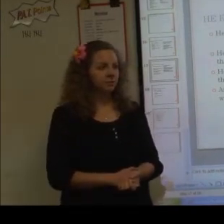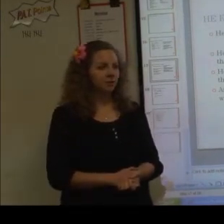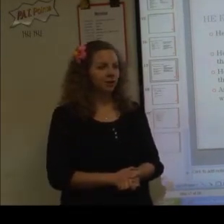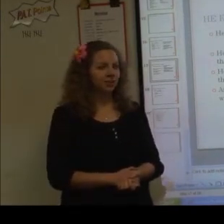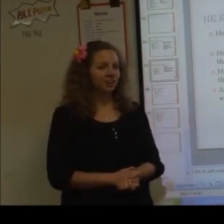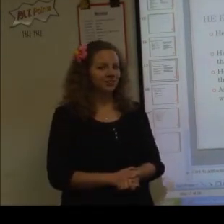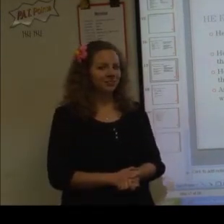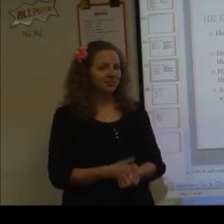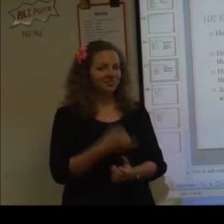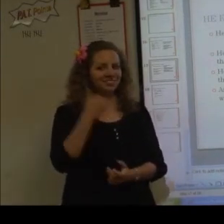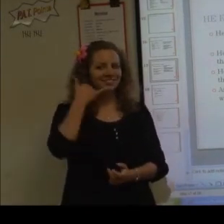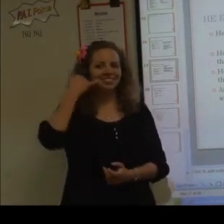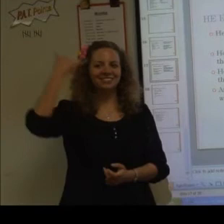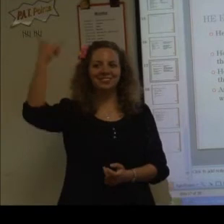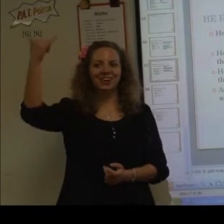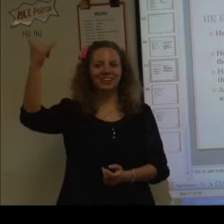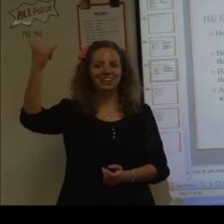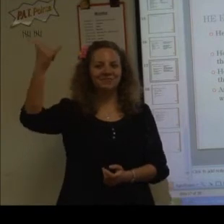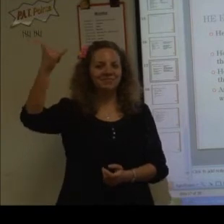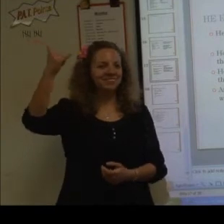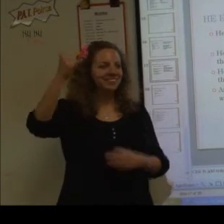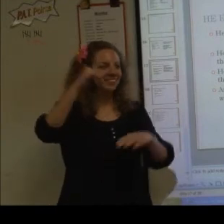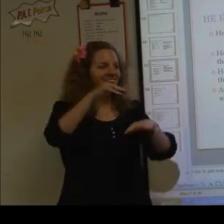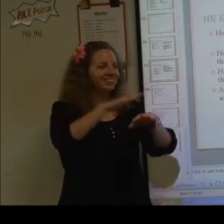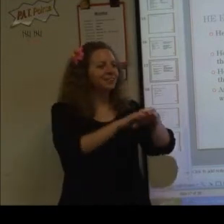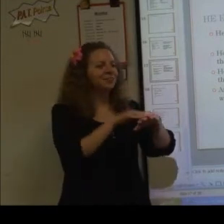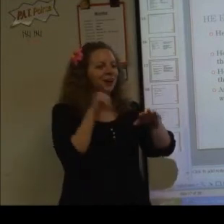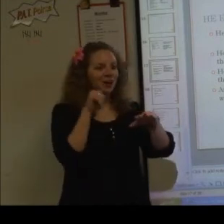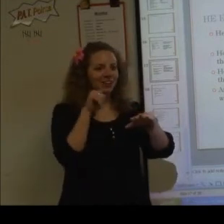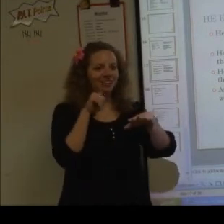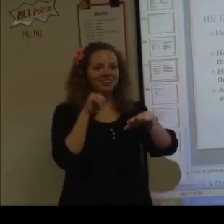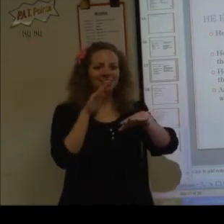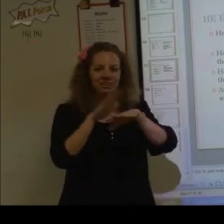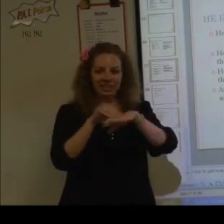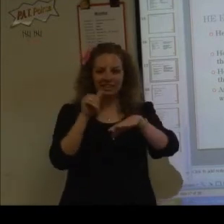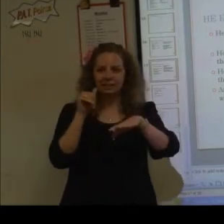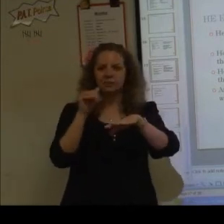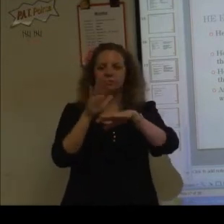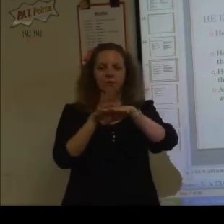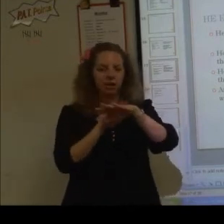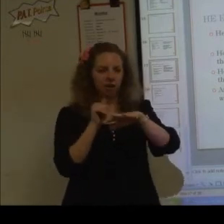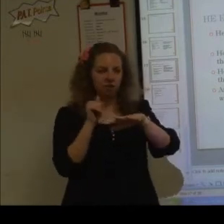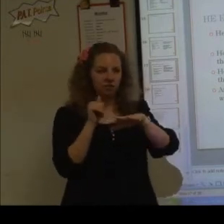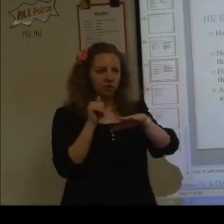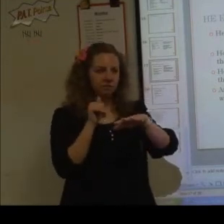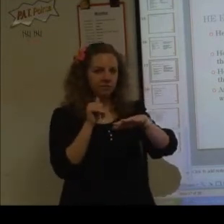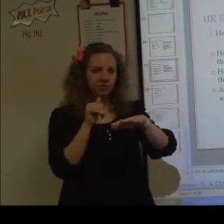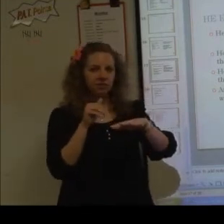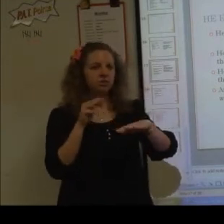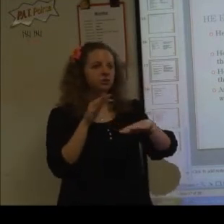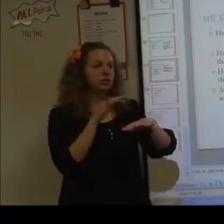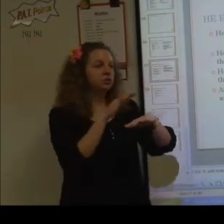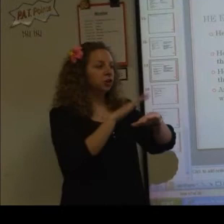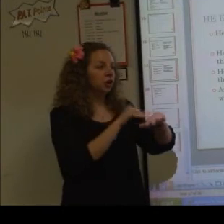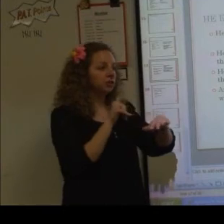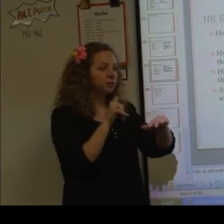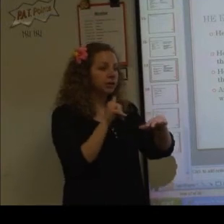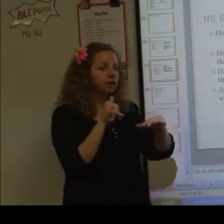We call God on the phone, calling him. We call, like summon when I call for him. So I can do call this way.